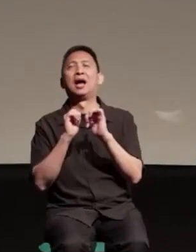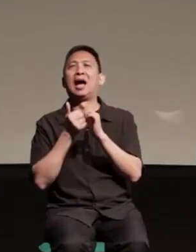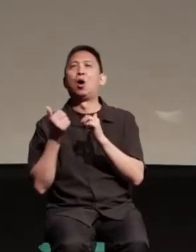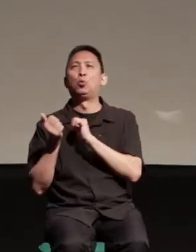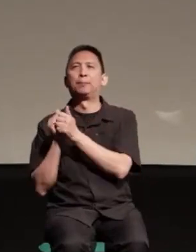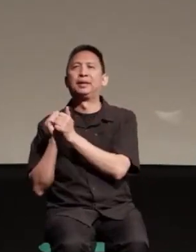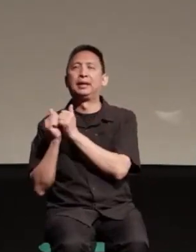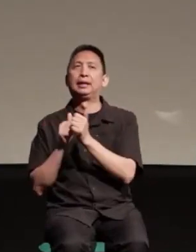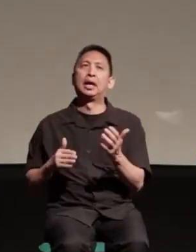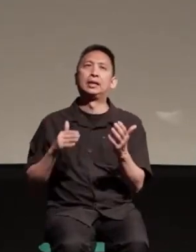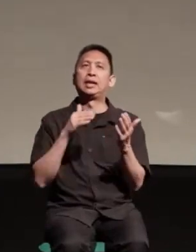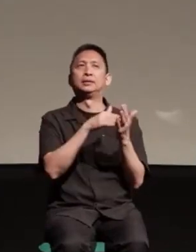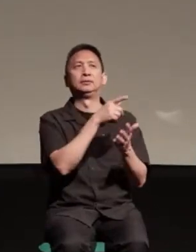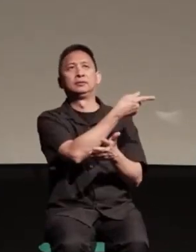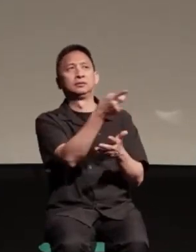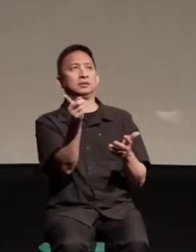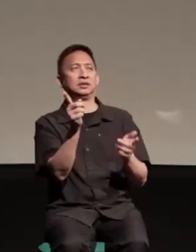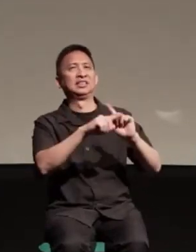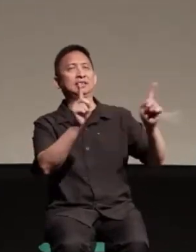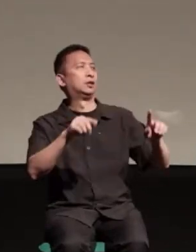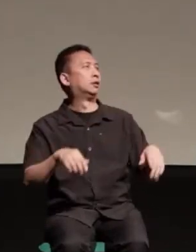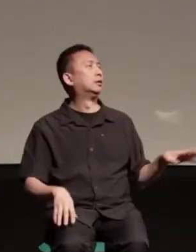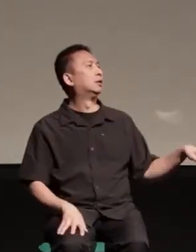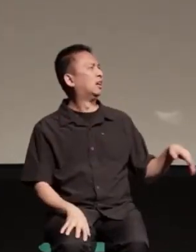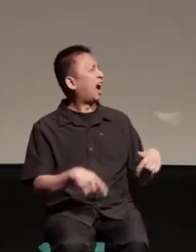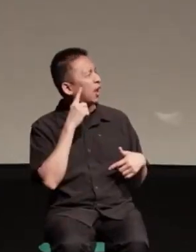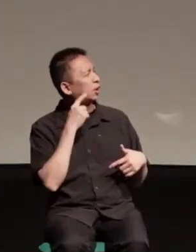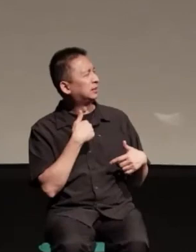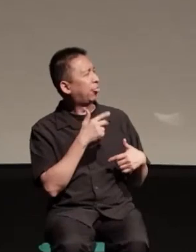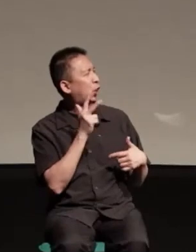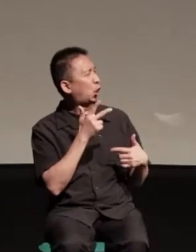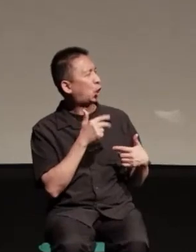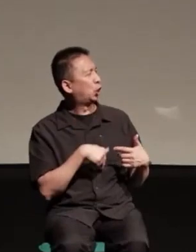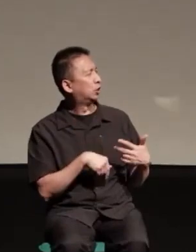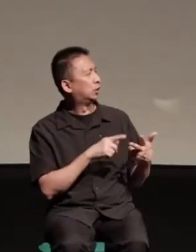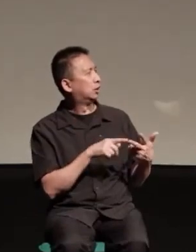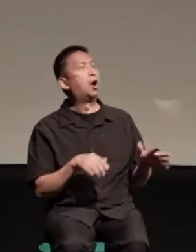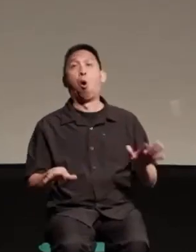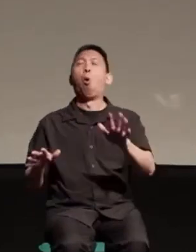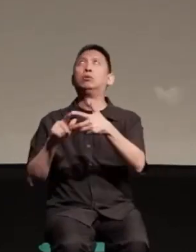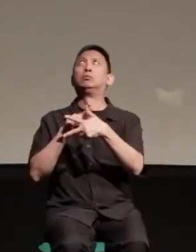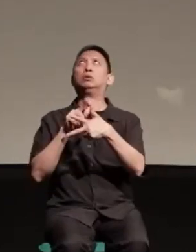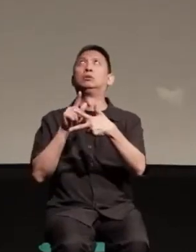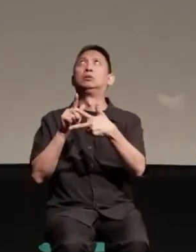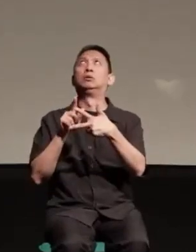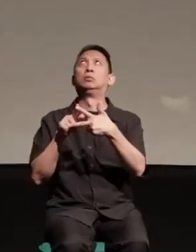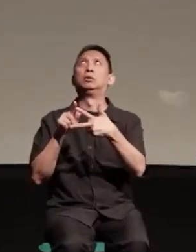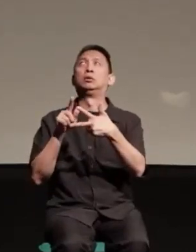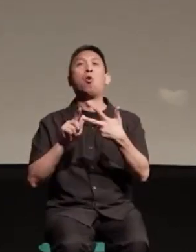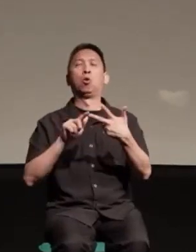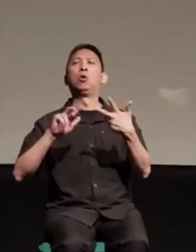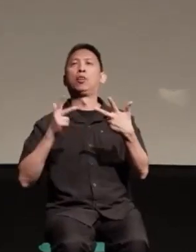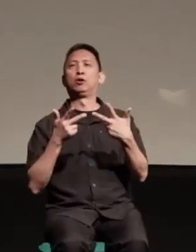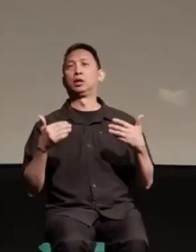compete against these Yeah. big Did you have companies. a third point? You said you wanted Yeah, three things. and the third point is obviously about